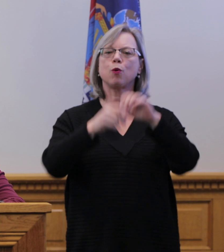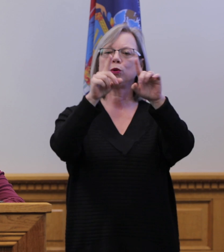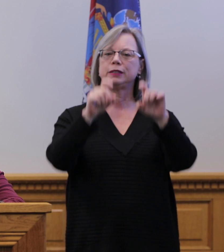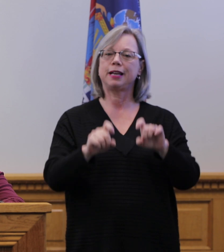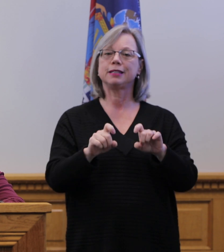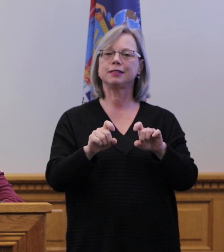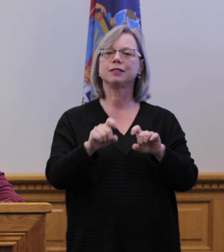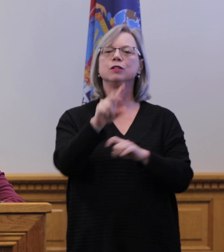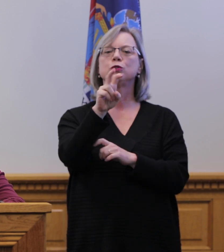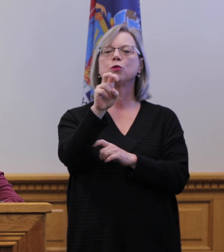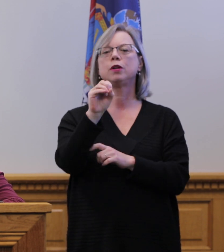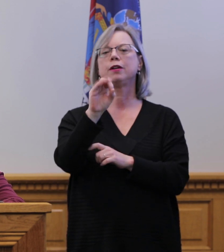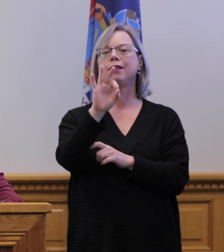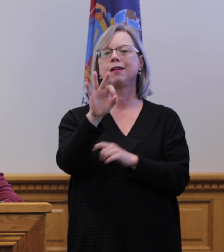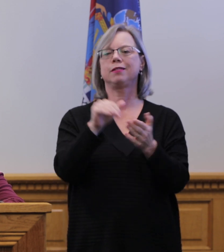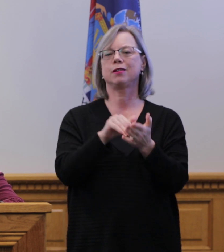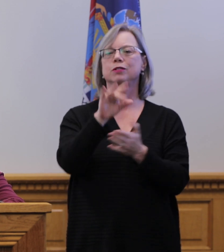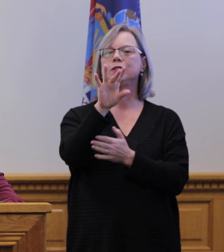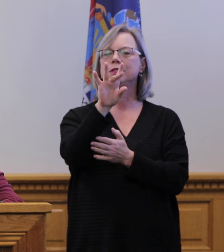tests returned are